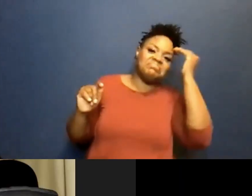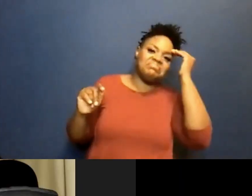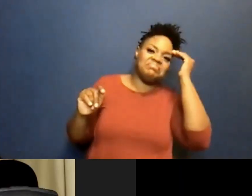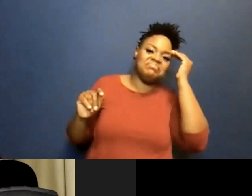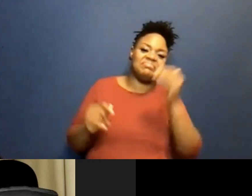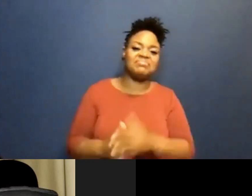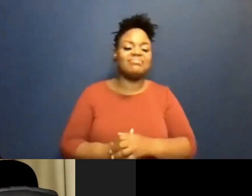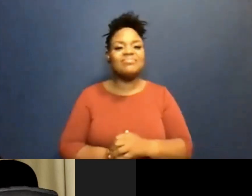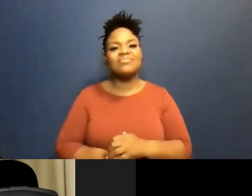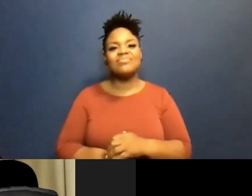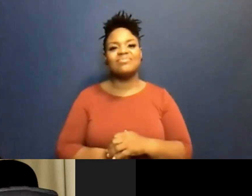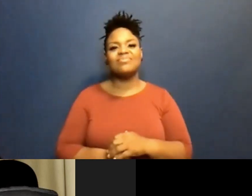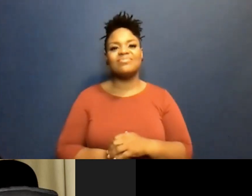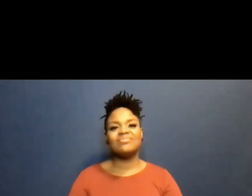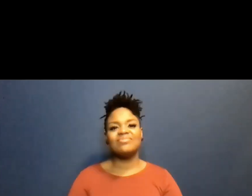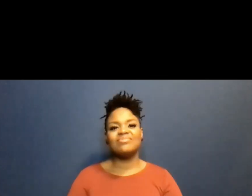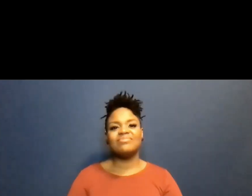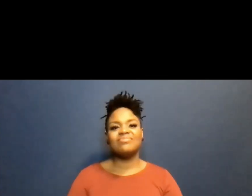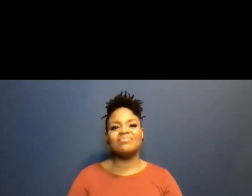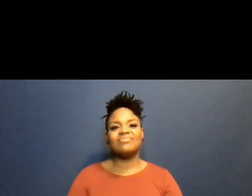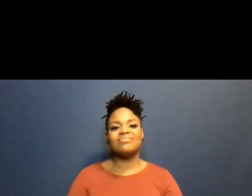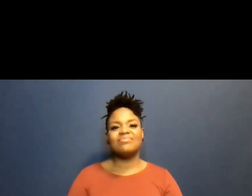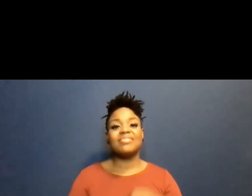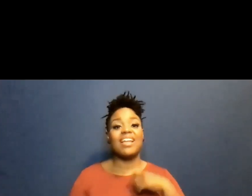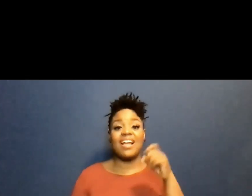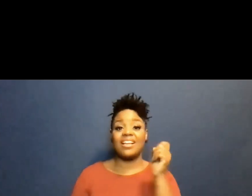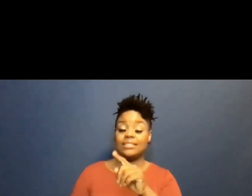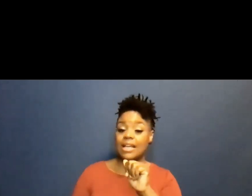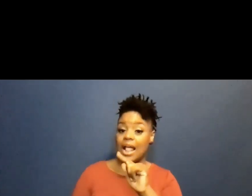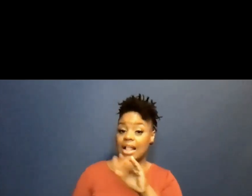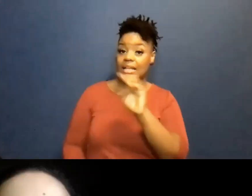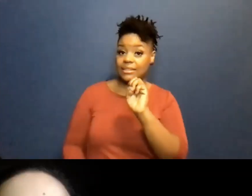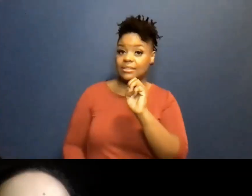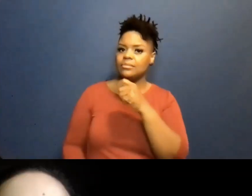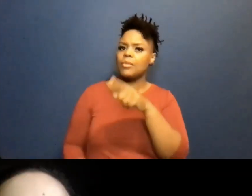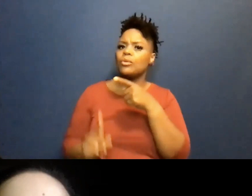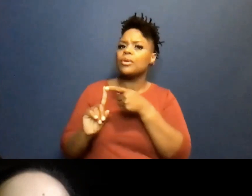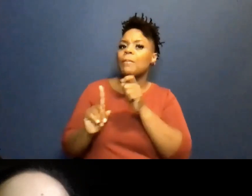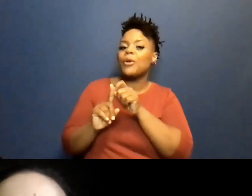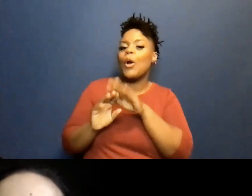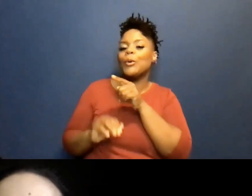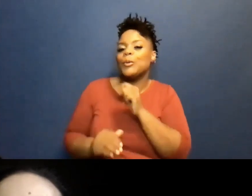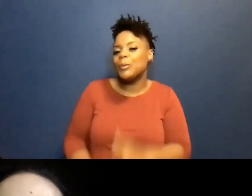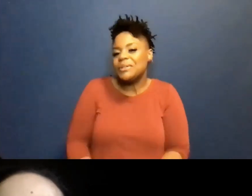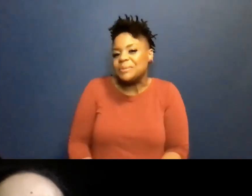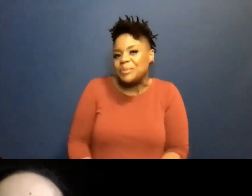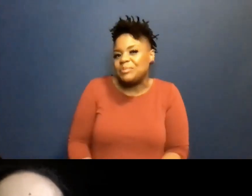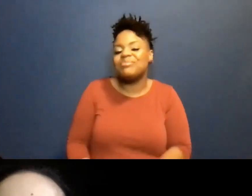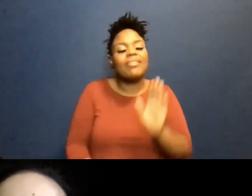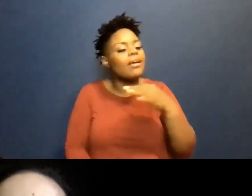poke at you a little bit. And I'd love to know if you have any things about, I guess, kind